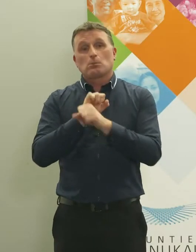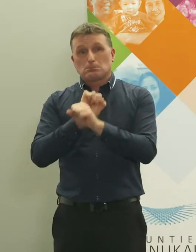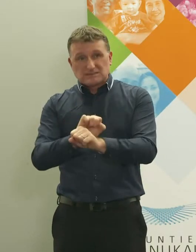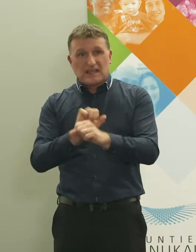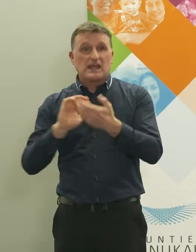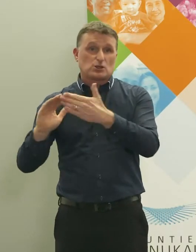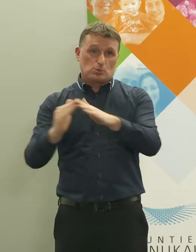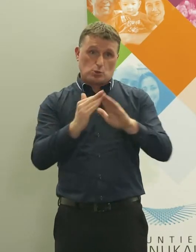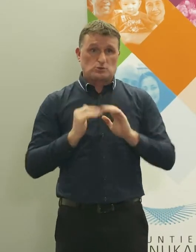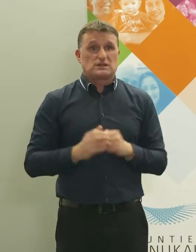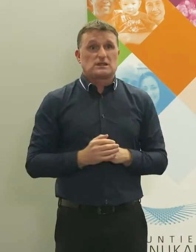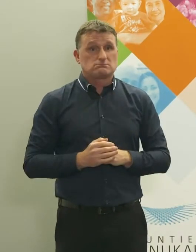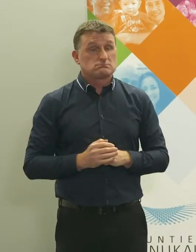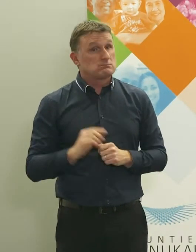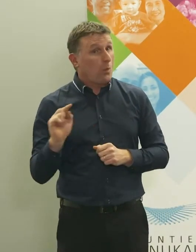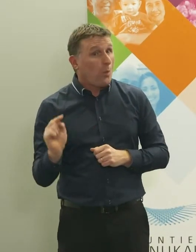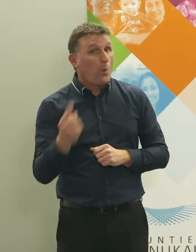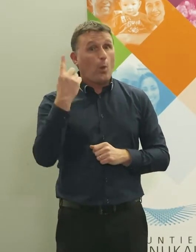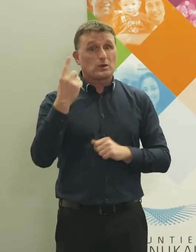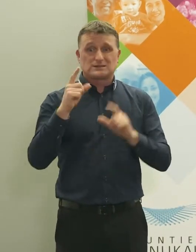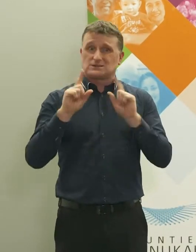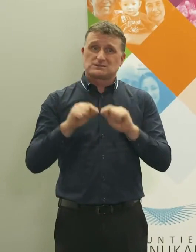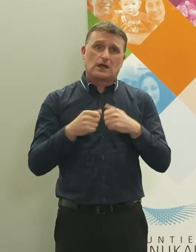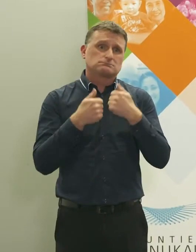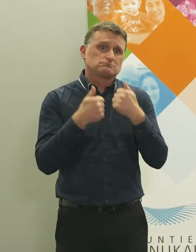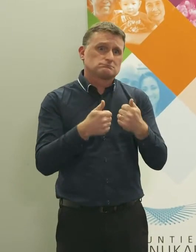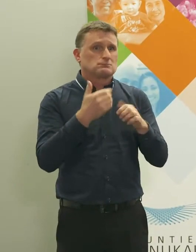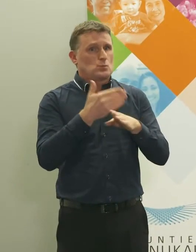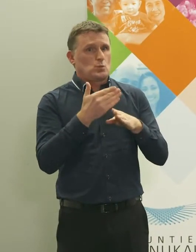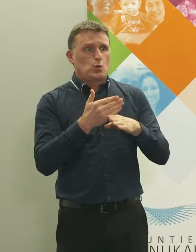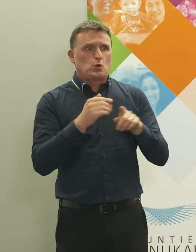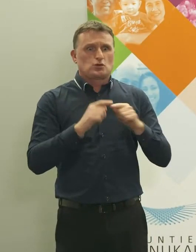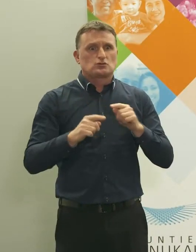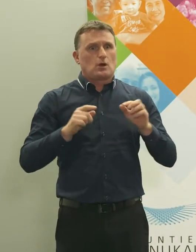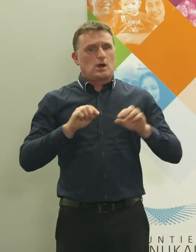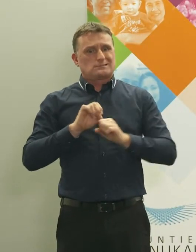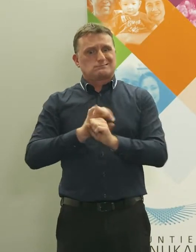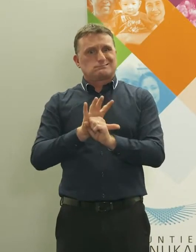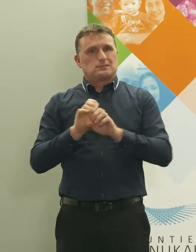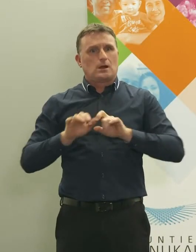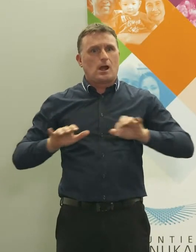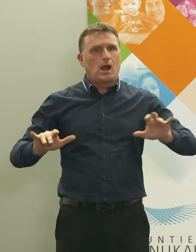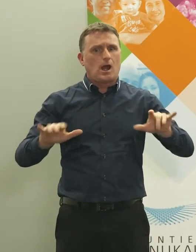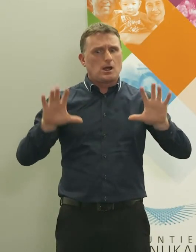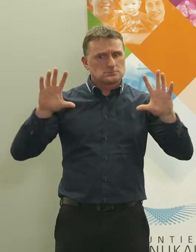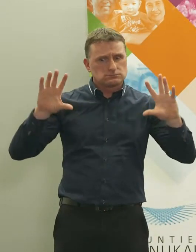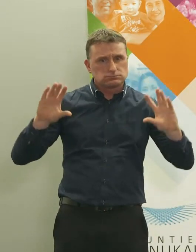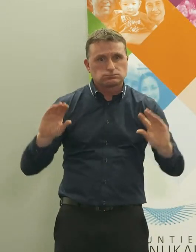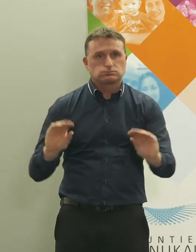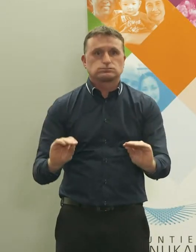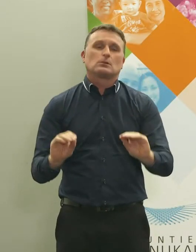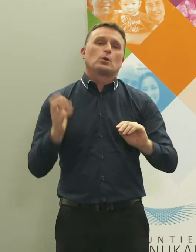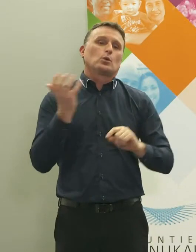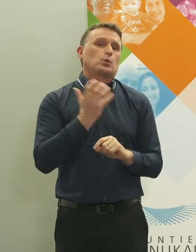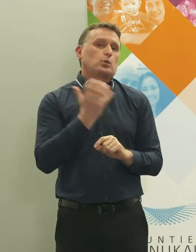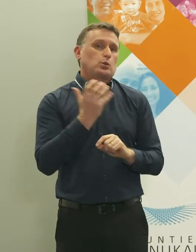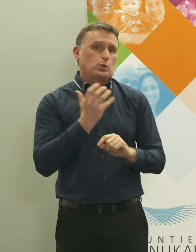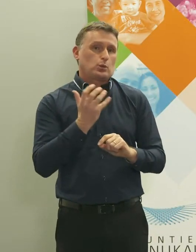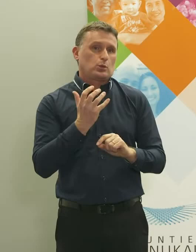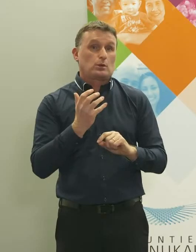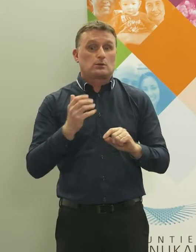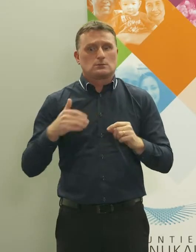Aucklanders have done a great job to help keep this outbreak under control and to get us to what we're calling alert